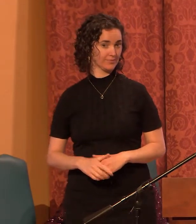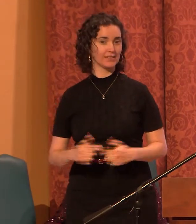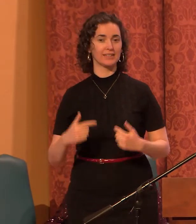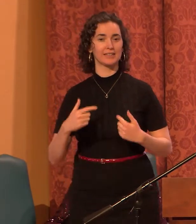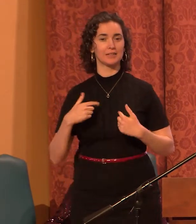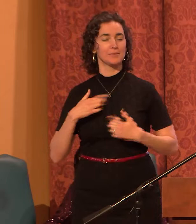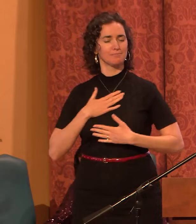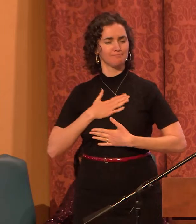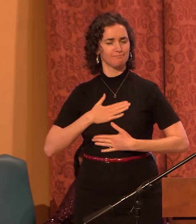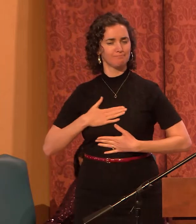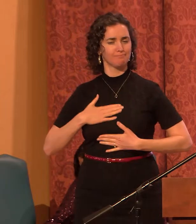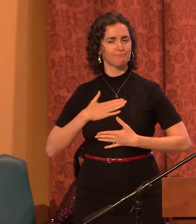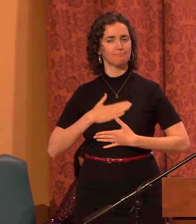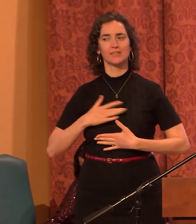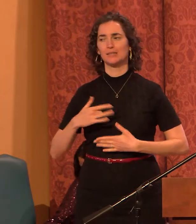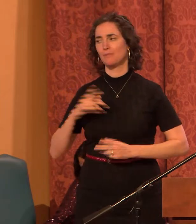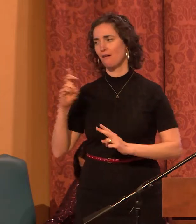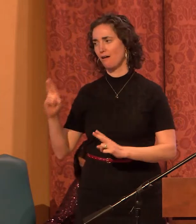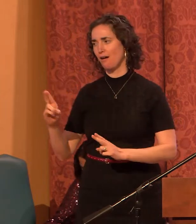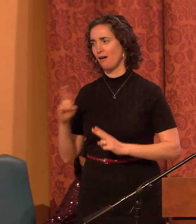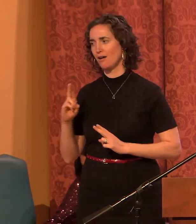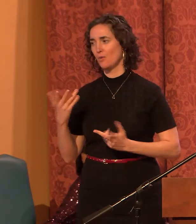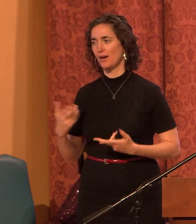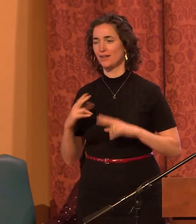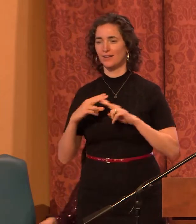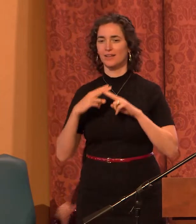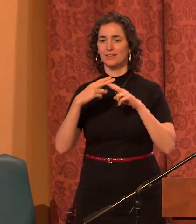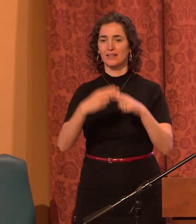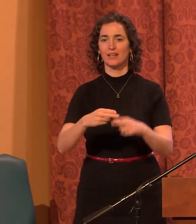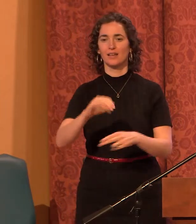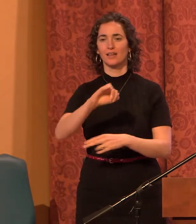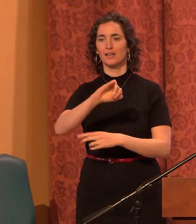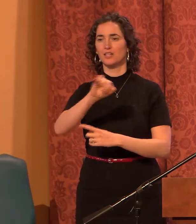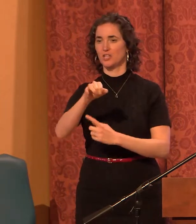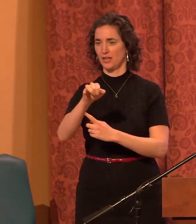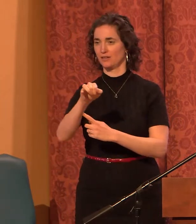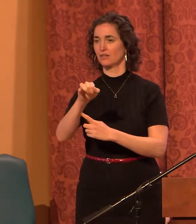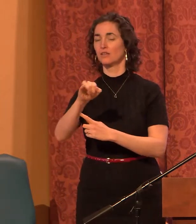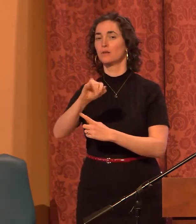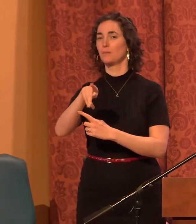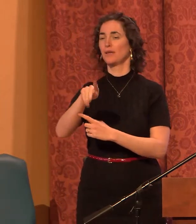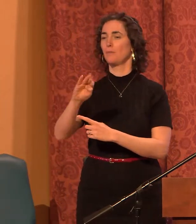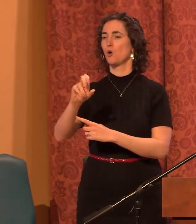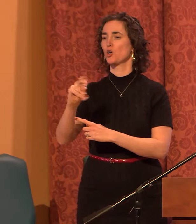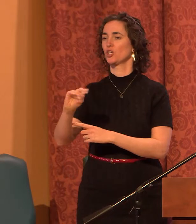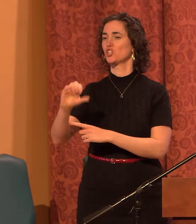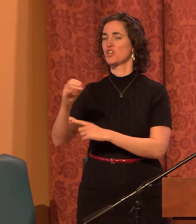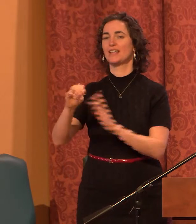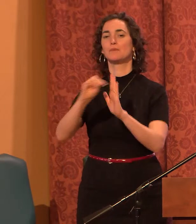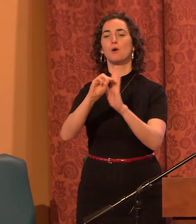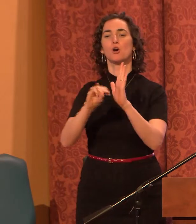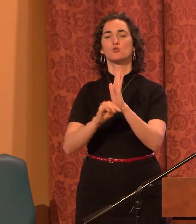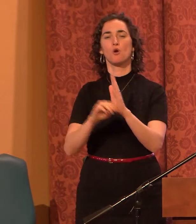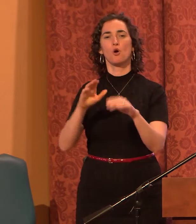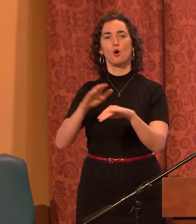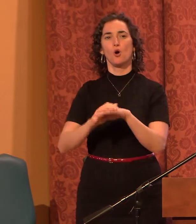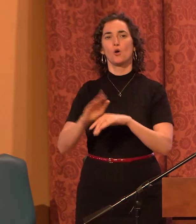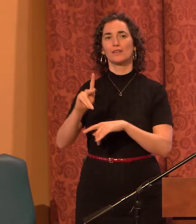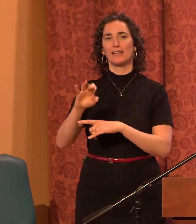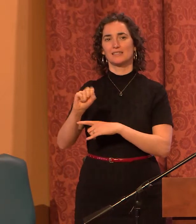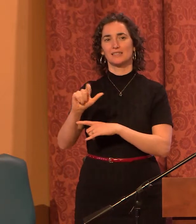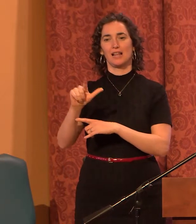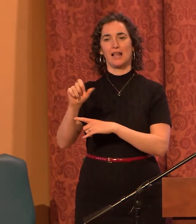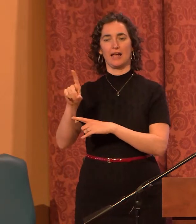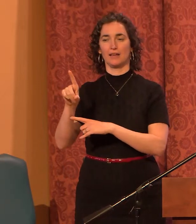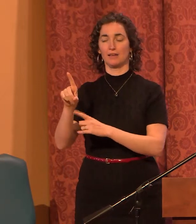is my pleasure and honor to nominate J.P. Morgan Chase in Monroe on Kansas Lane, one of the